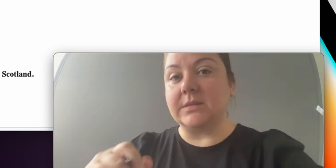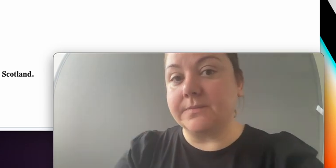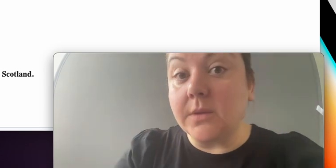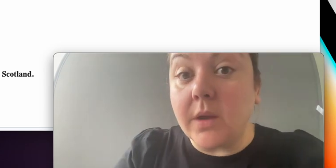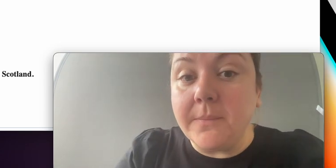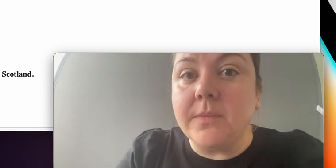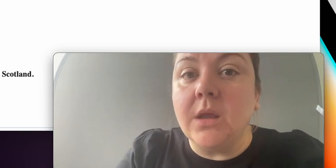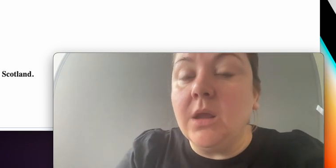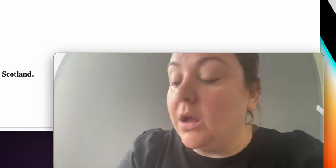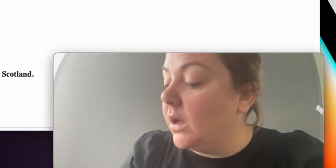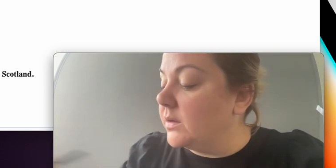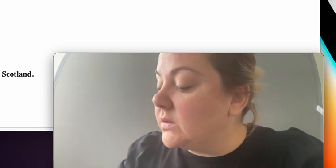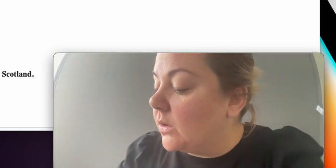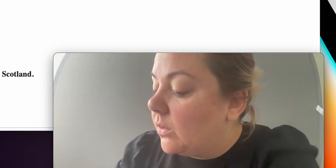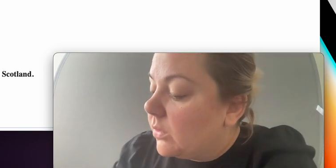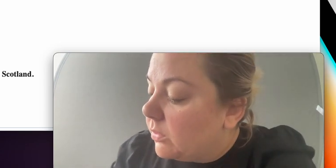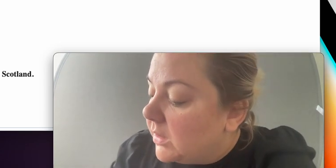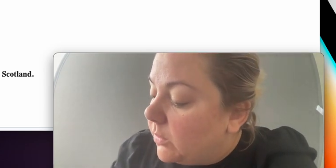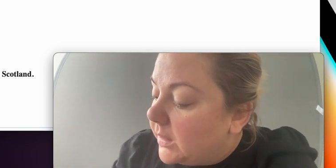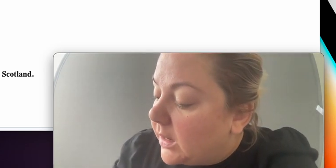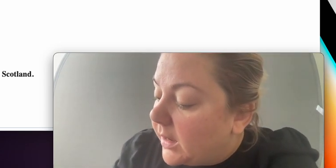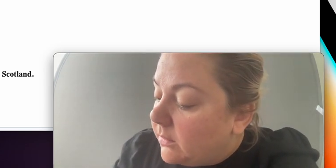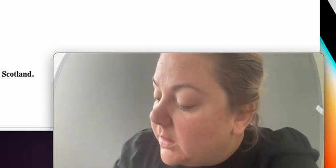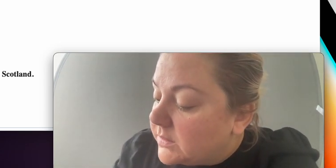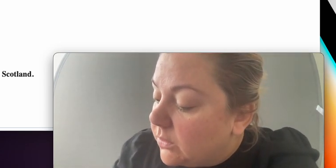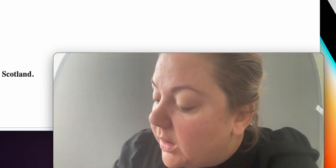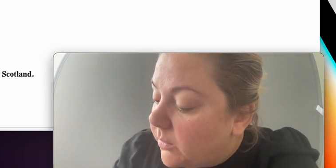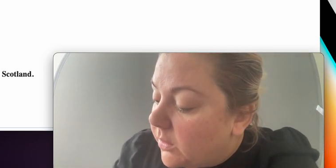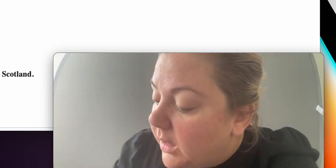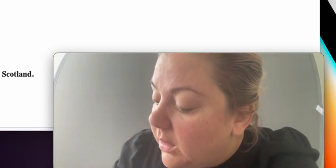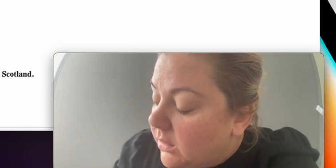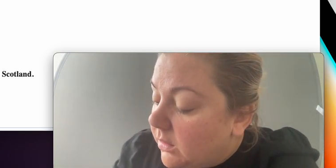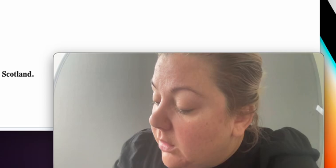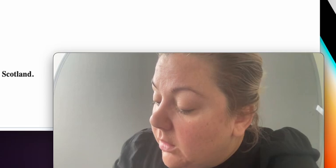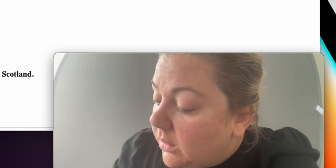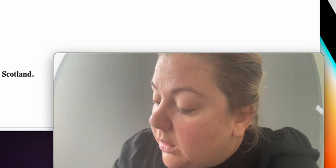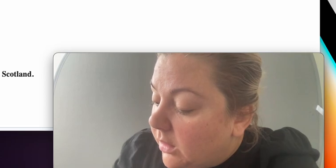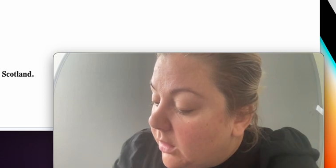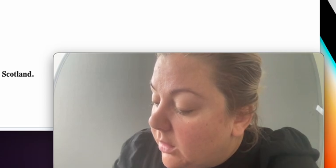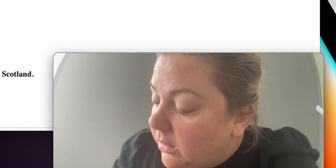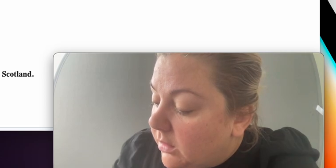Flat palms. Okay. So 3 will be a 9 because of grammar again.